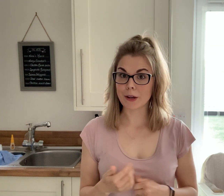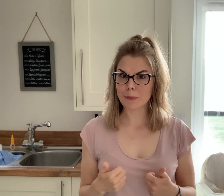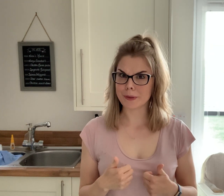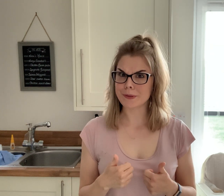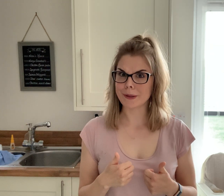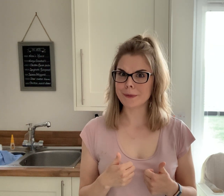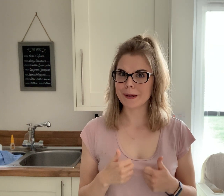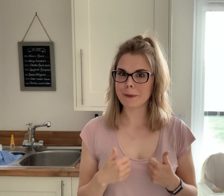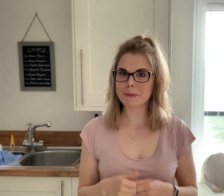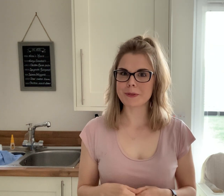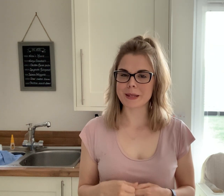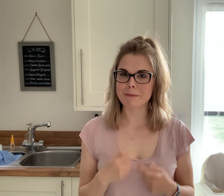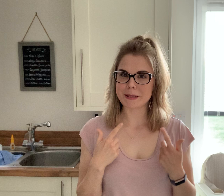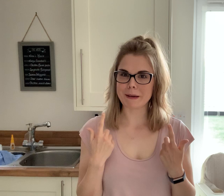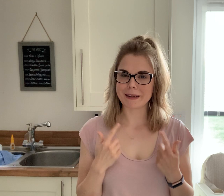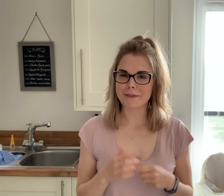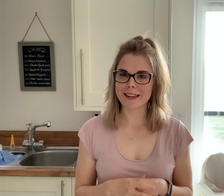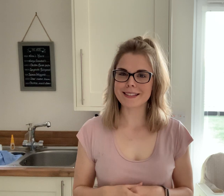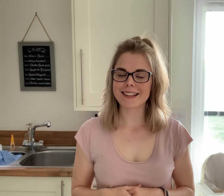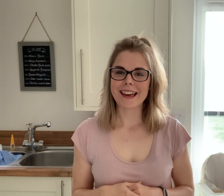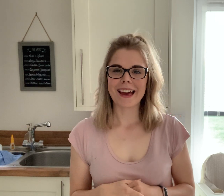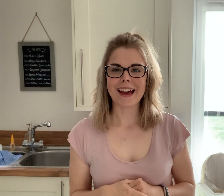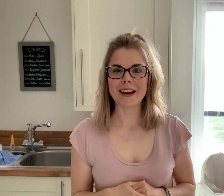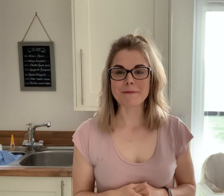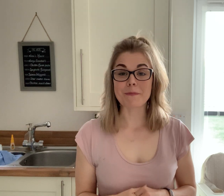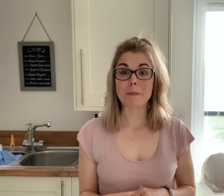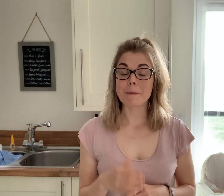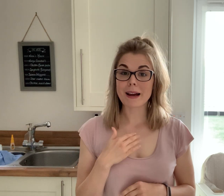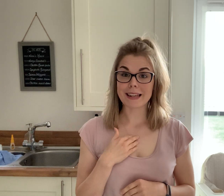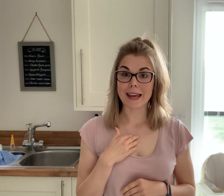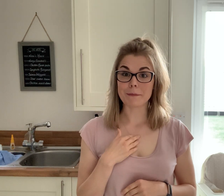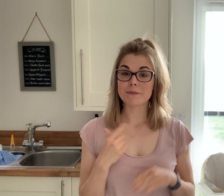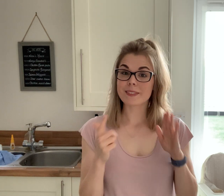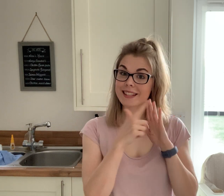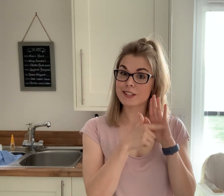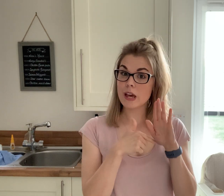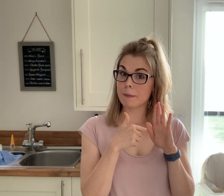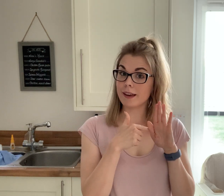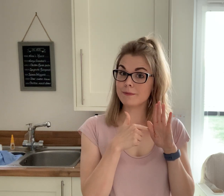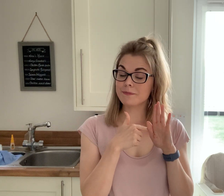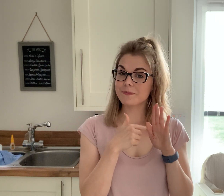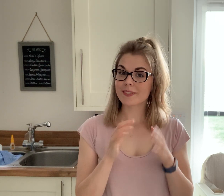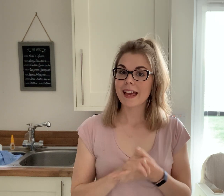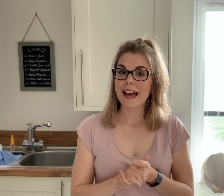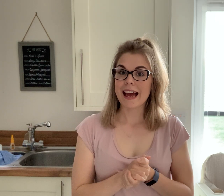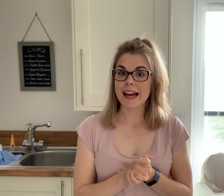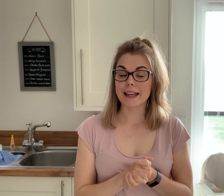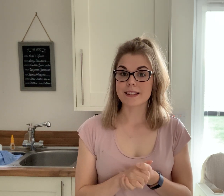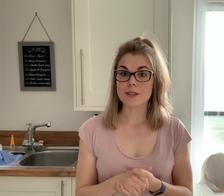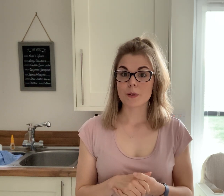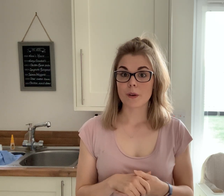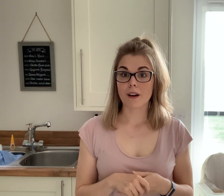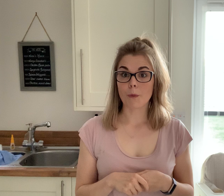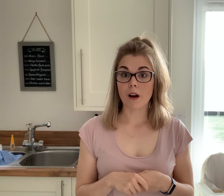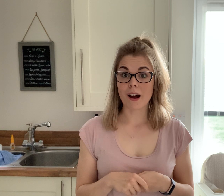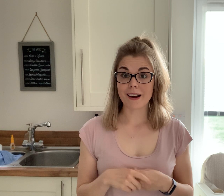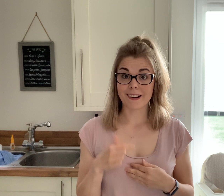I hope you do, I hope you've seen my smiley face, but my name is Gemma and I